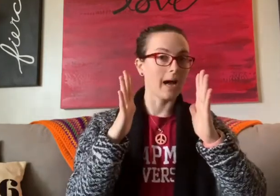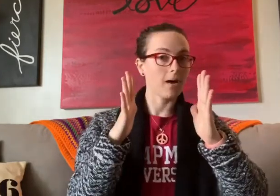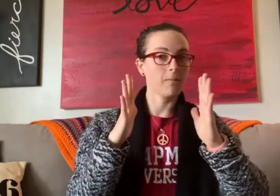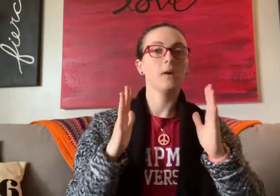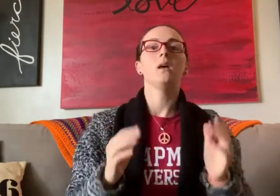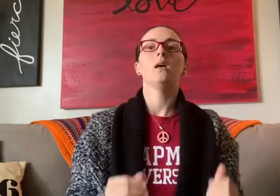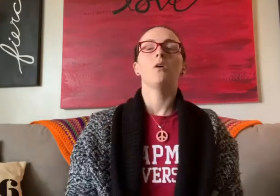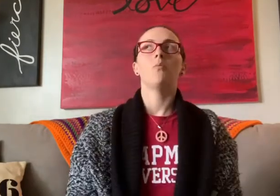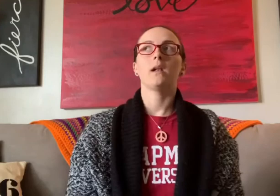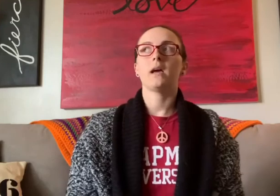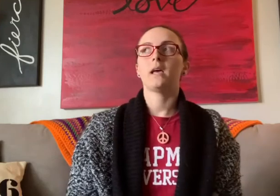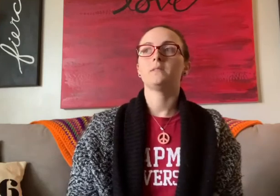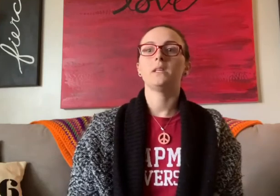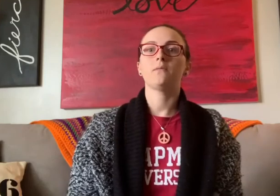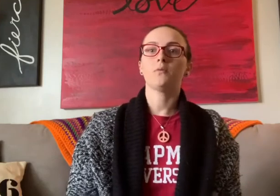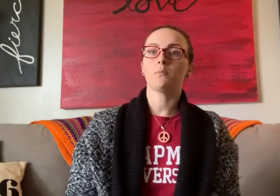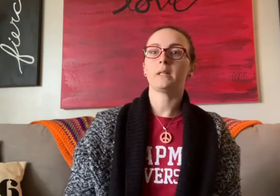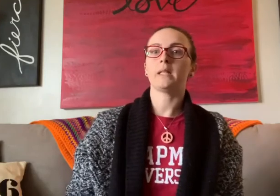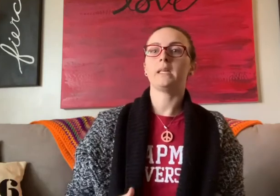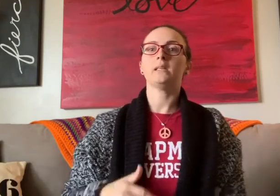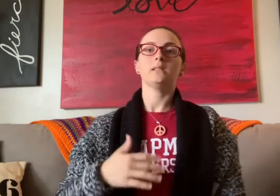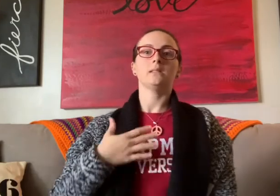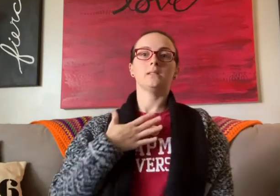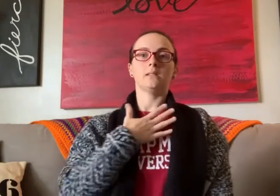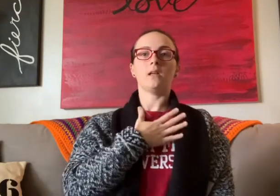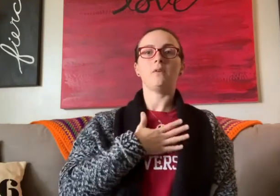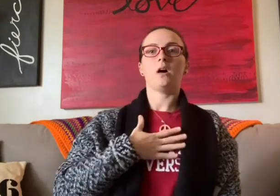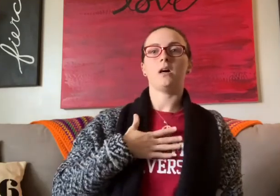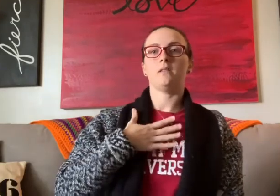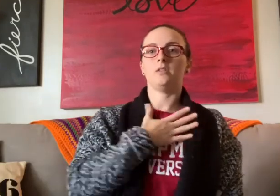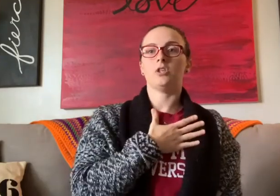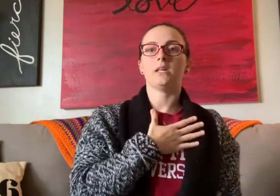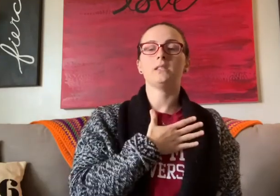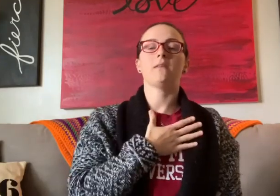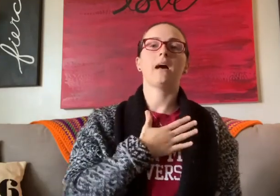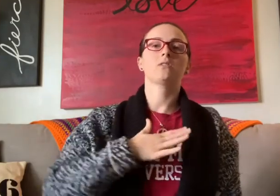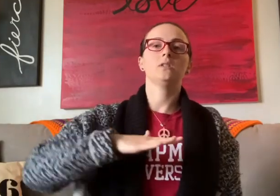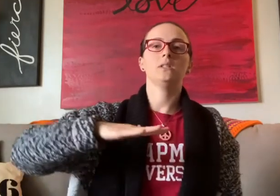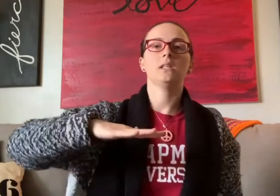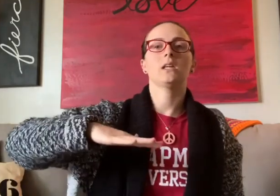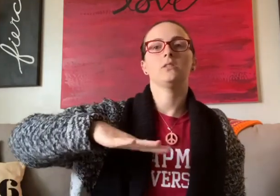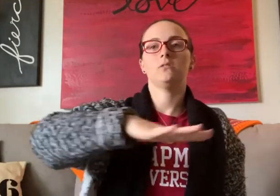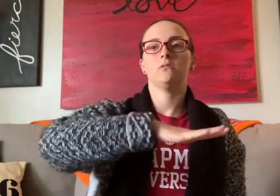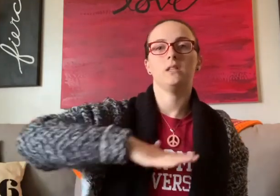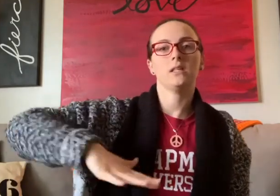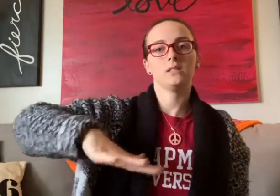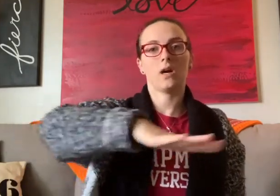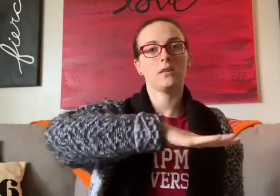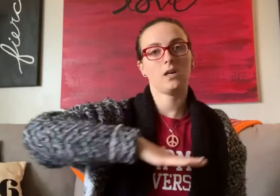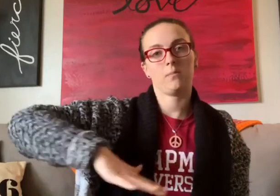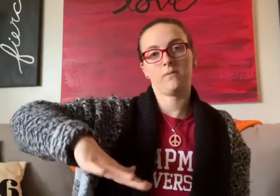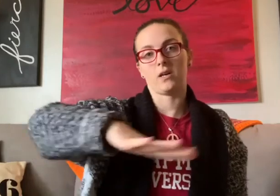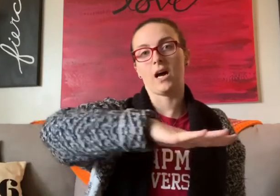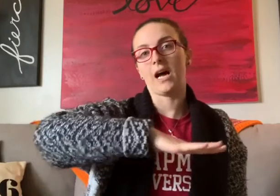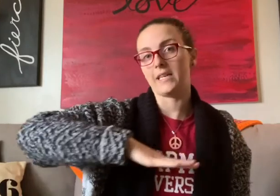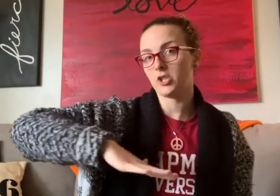clap. What I have seen for please is, instead of on the chest, I've actually seen a kid do this on top of their high